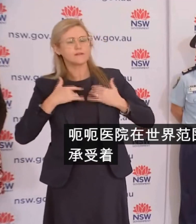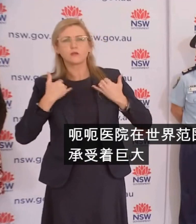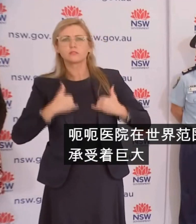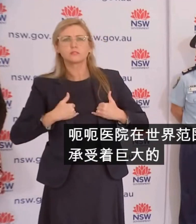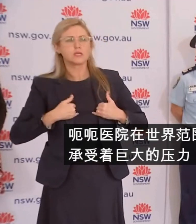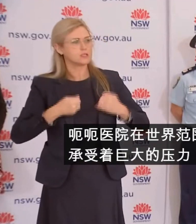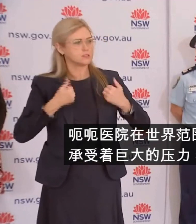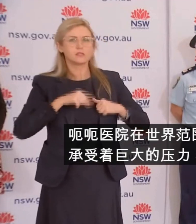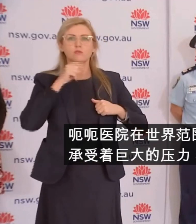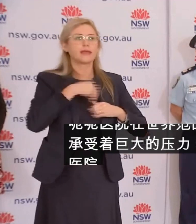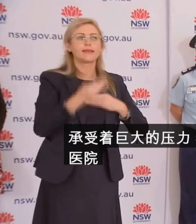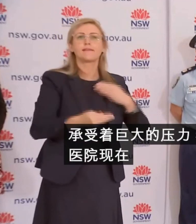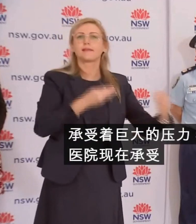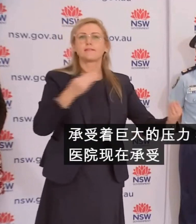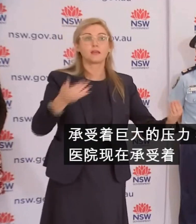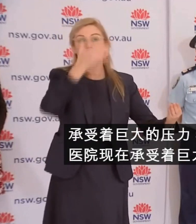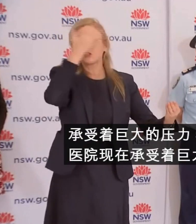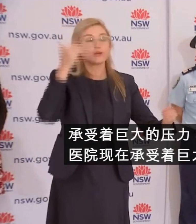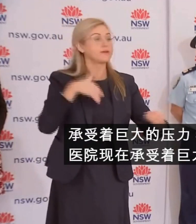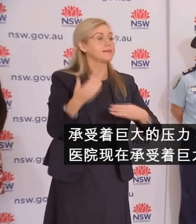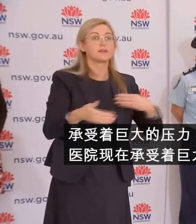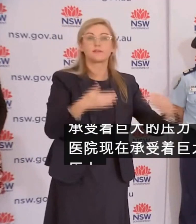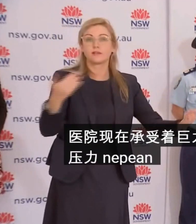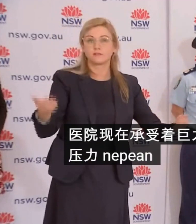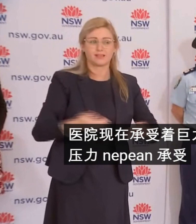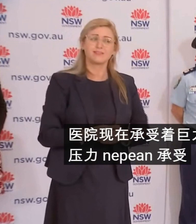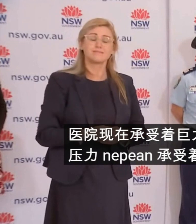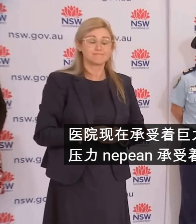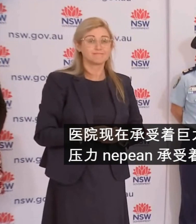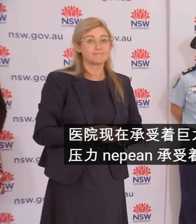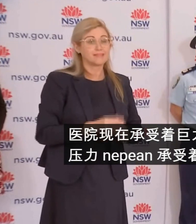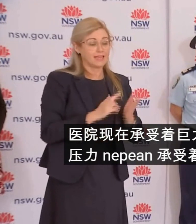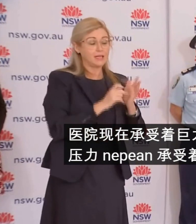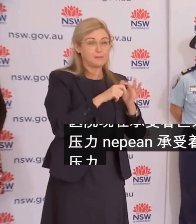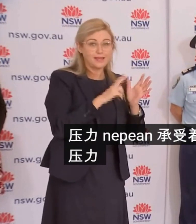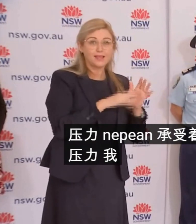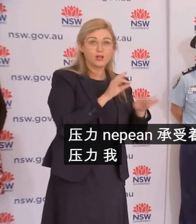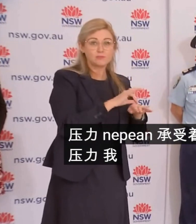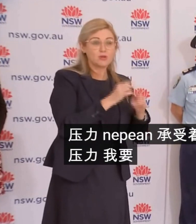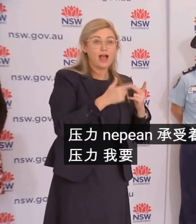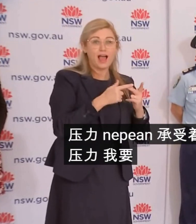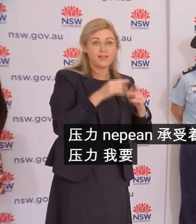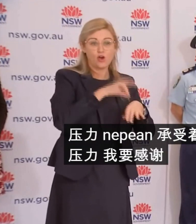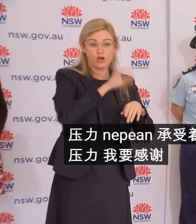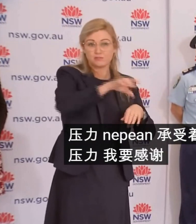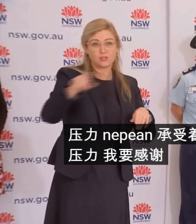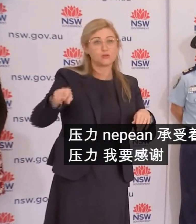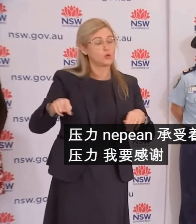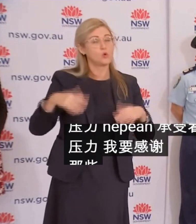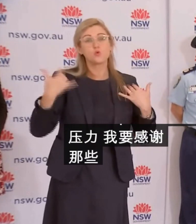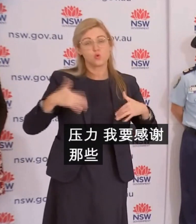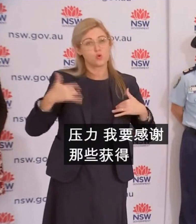have been under enormous pressure. Our hospitals are now under a substantial pressure. Nepean is under substantial pressure. I want to thank the